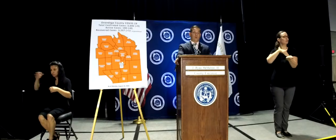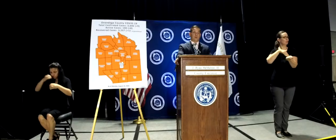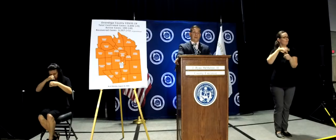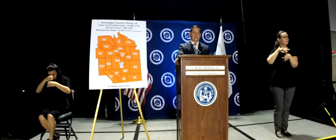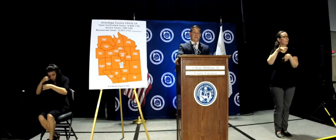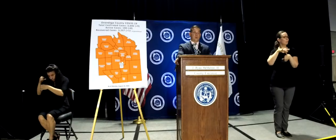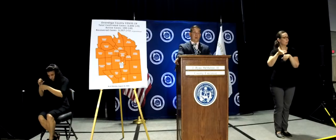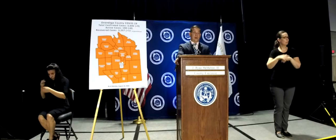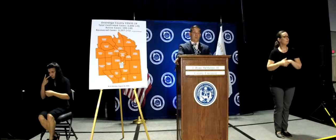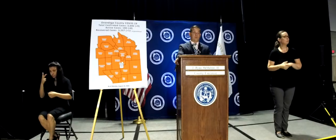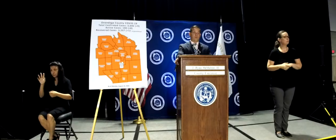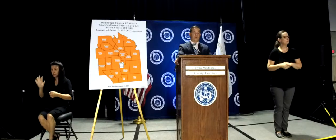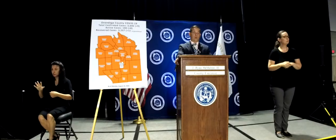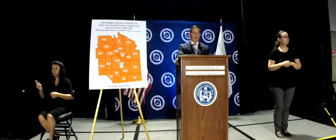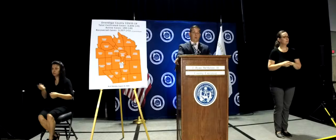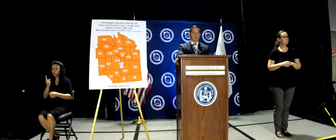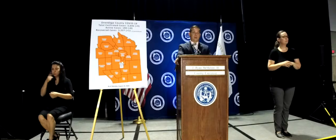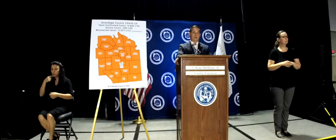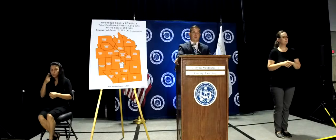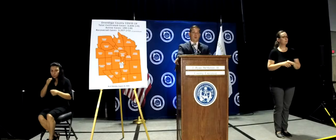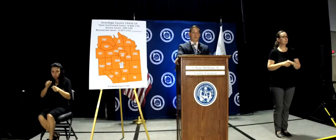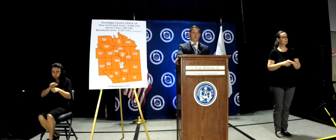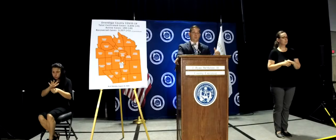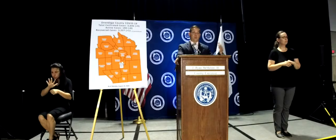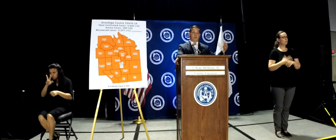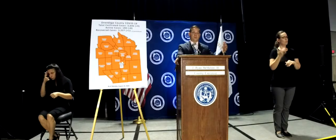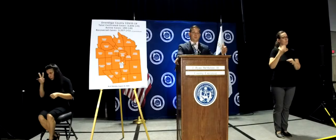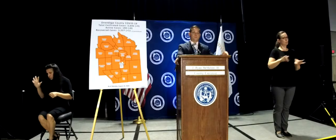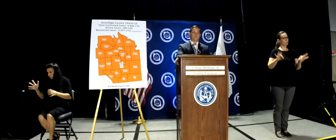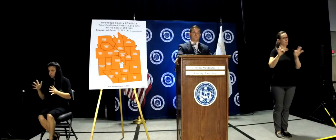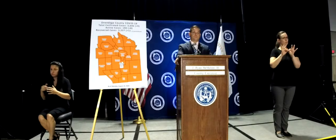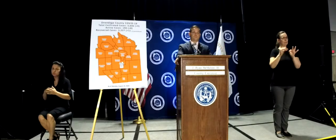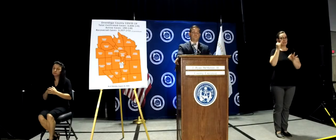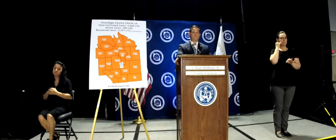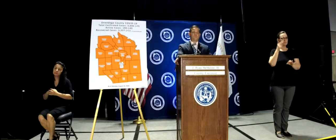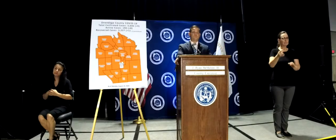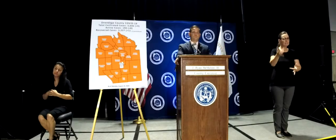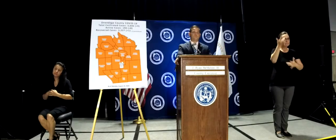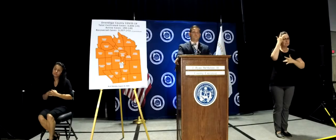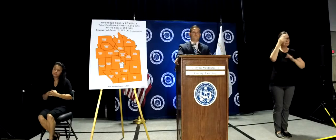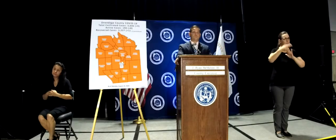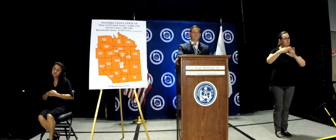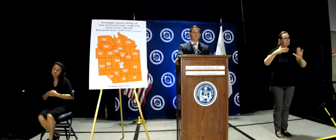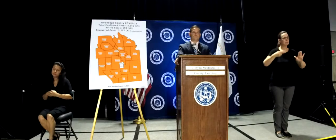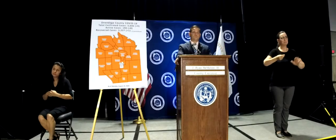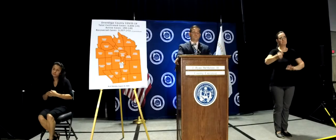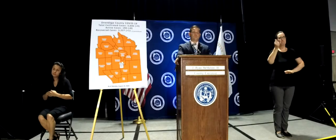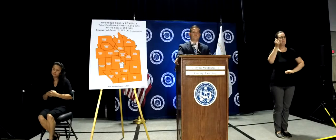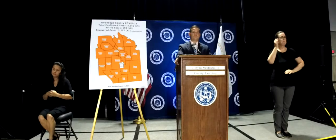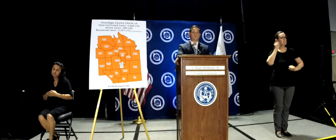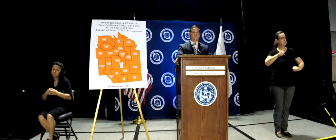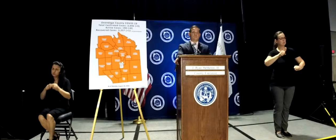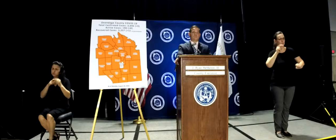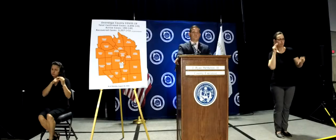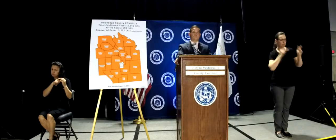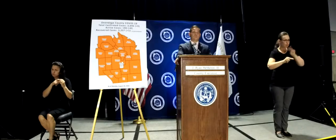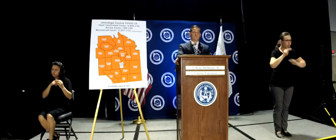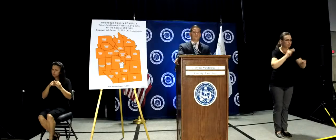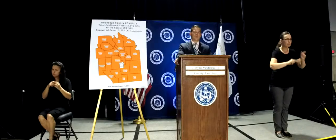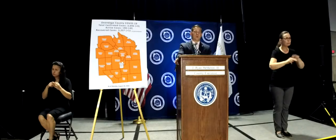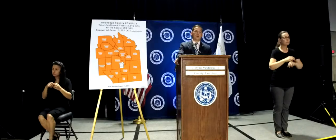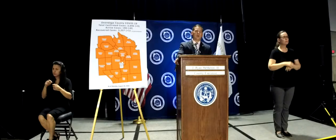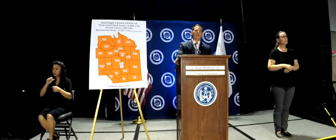have COVID-19 or not before they have to go into the buildings. And how do you envision it looking? It'll be inside the